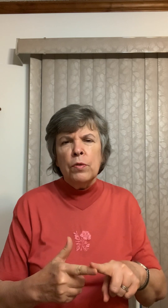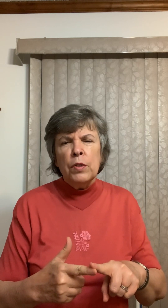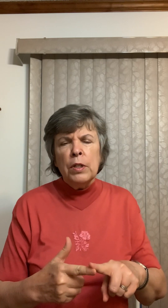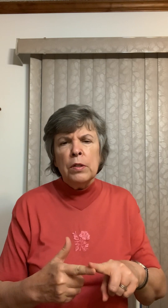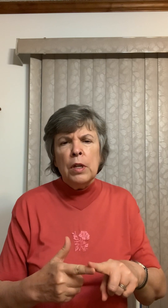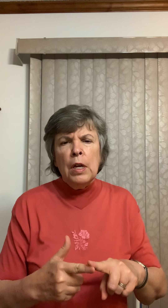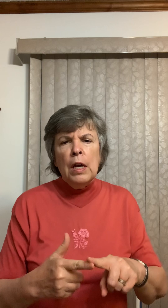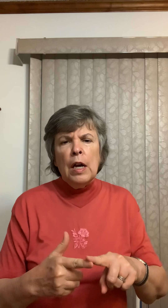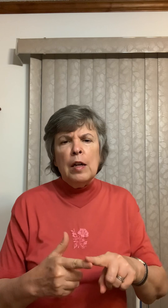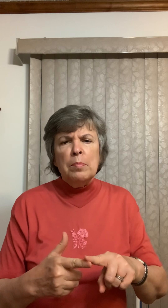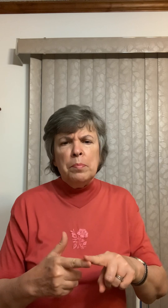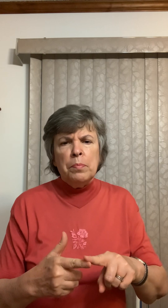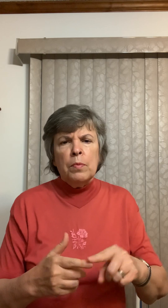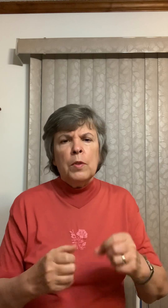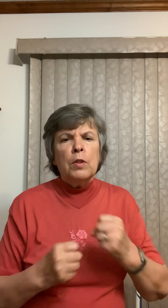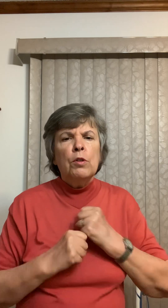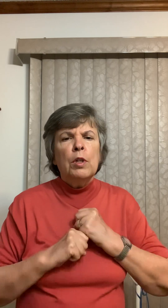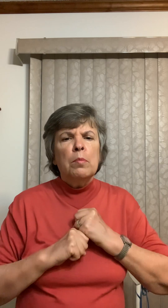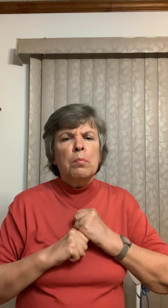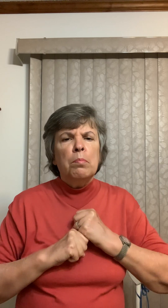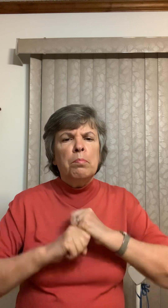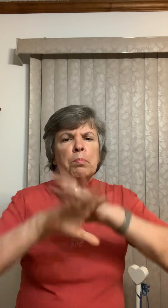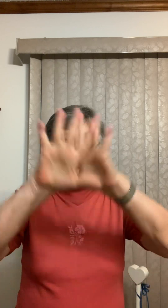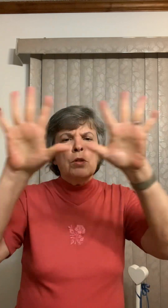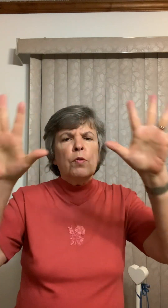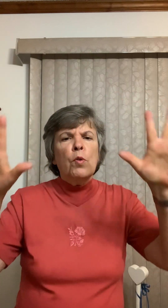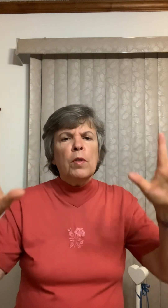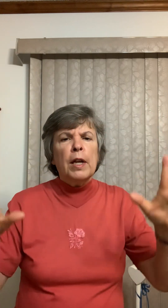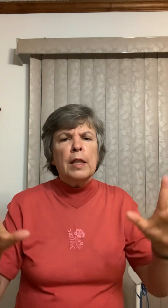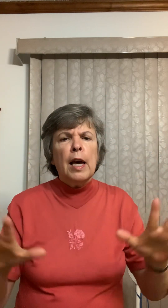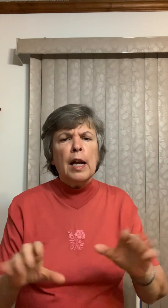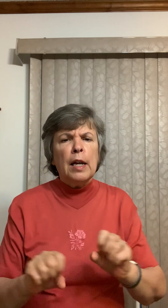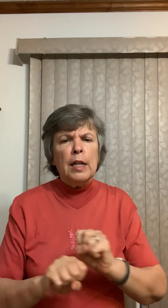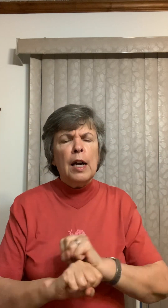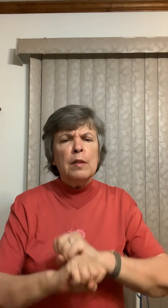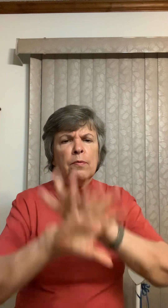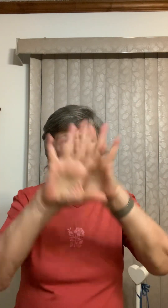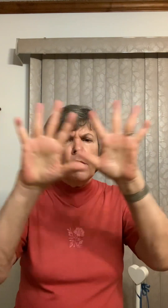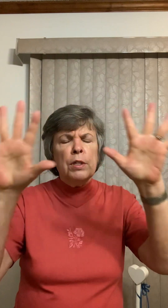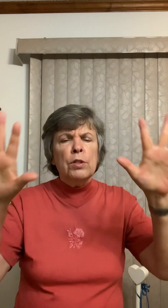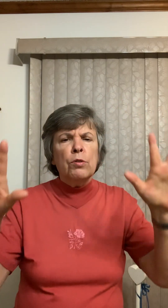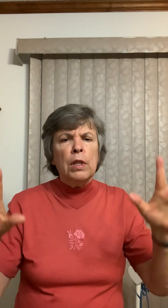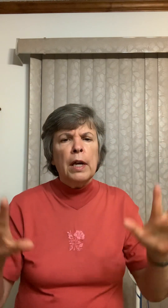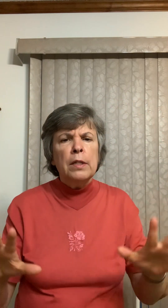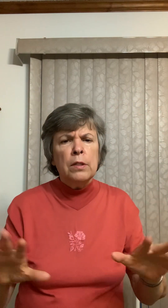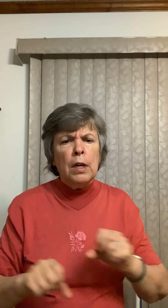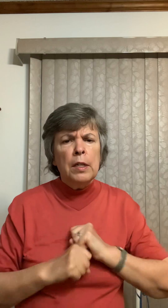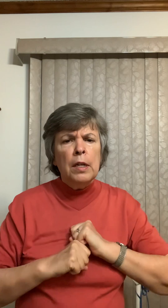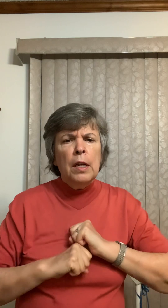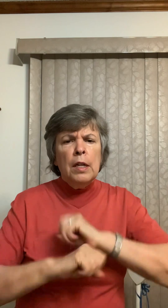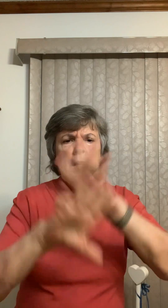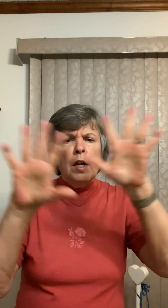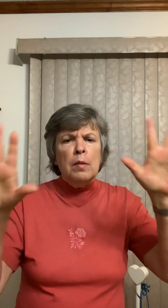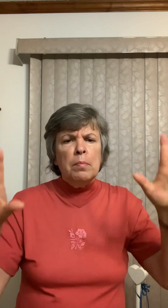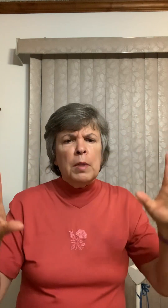for this. So you can burst forth like that. I kind of turn it into a light sign, like